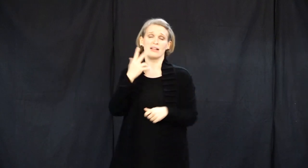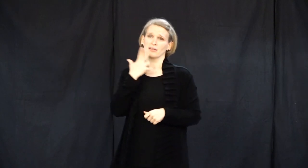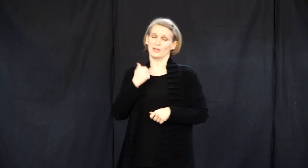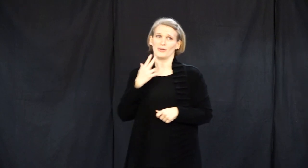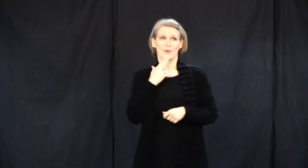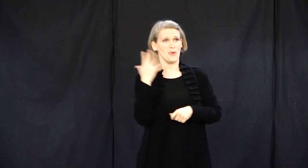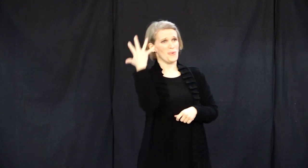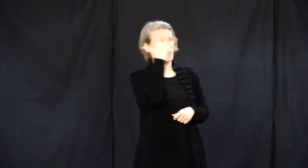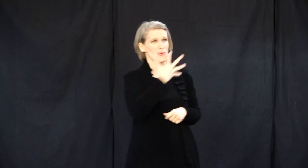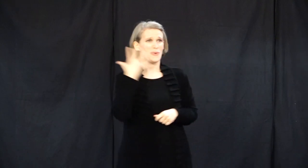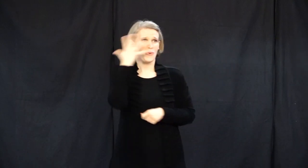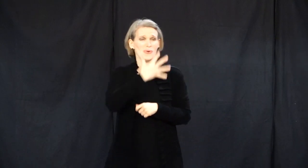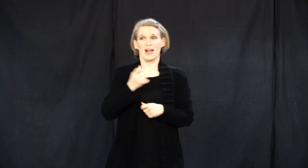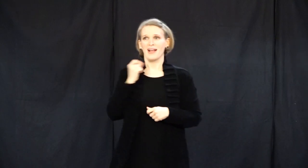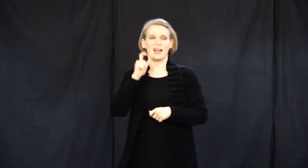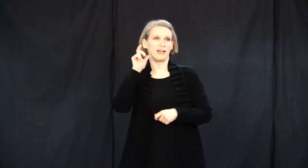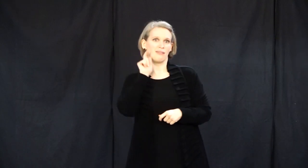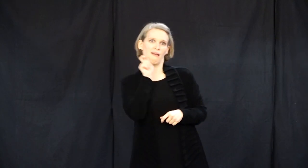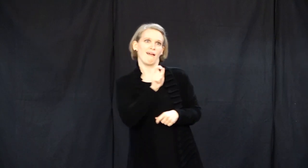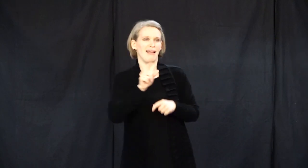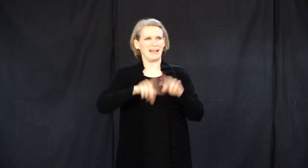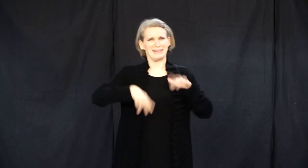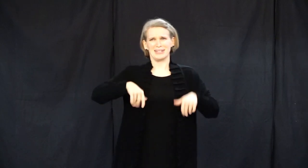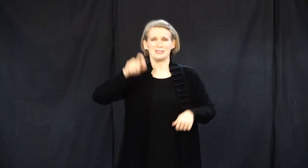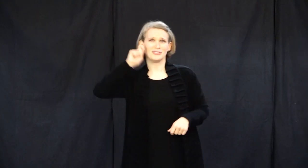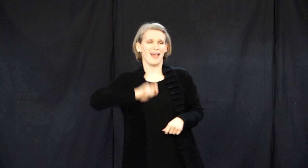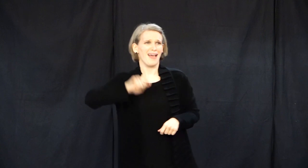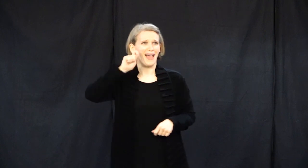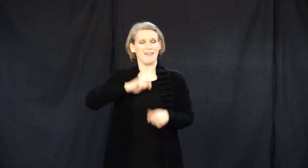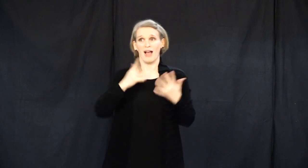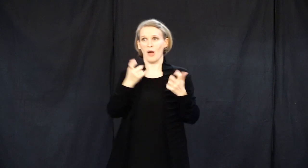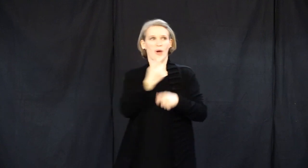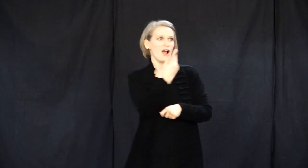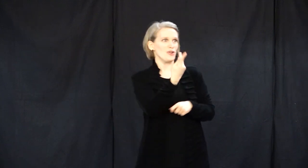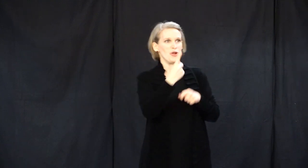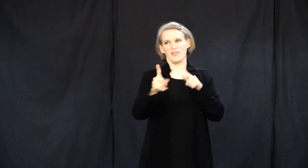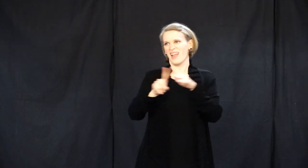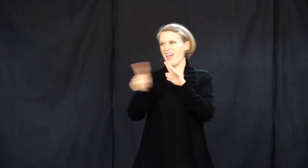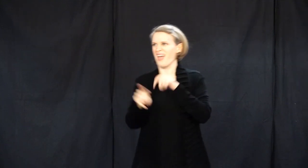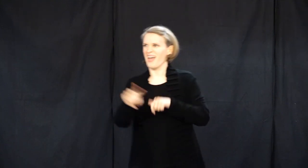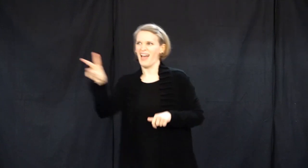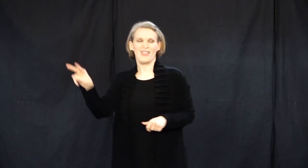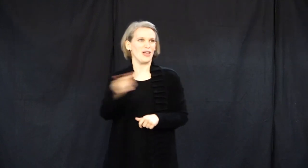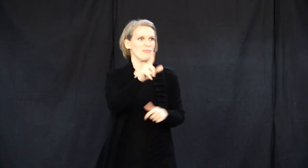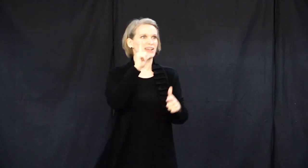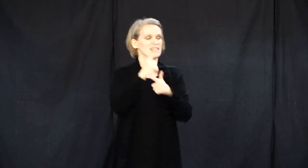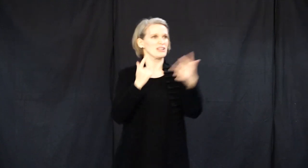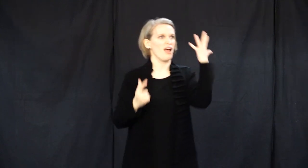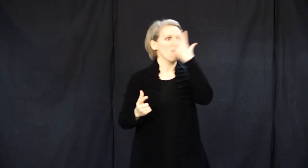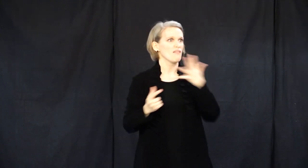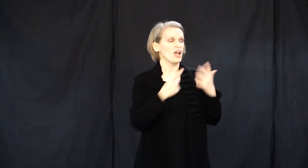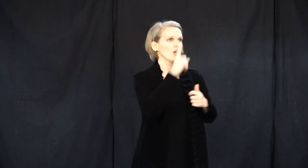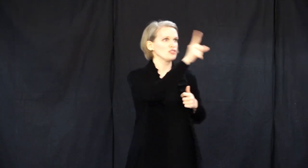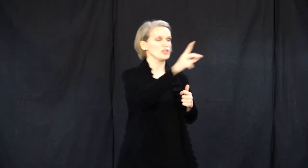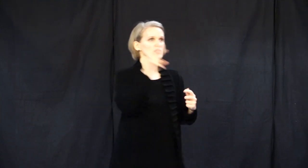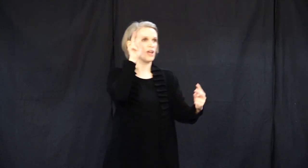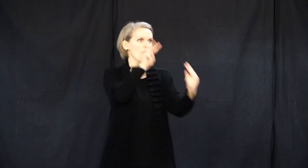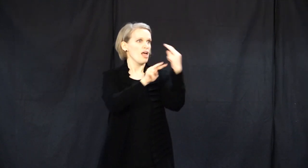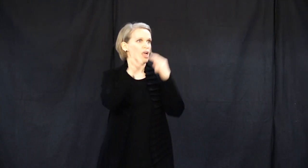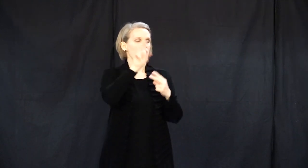boy, does he know it? Peach fuzz, then he can't even grow it. I wanna take him far away from this place, then I turn and see my sister's face, and she is helpless.